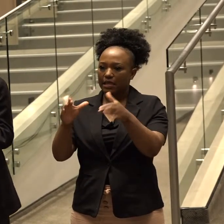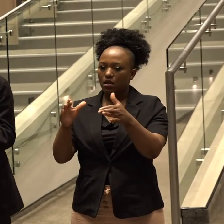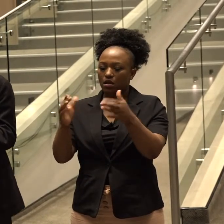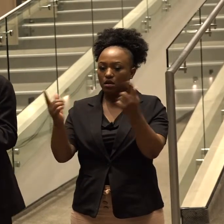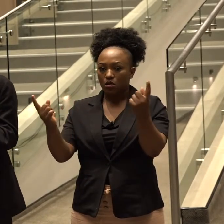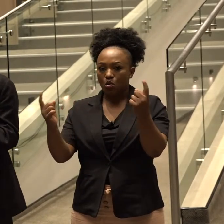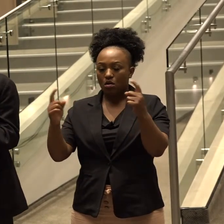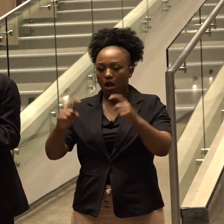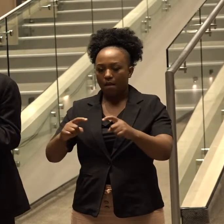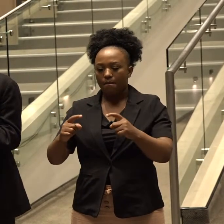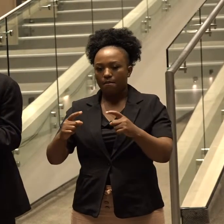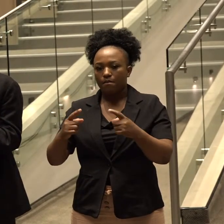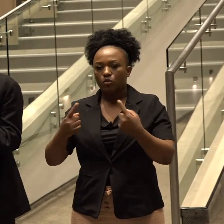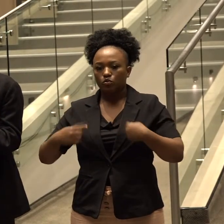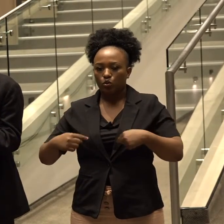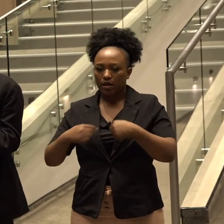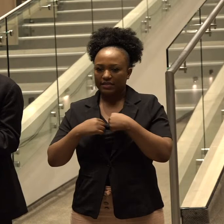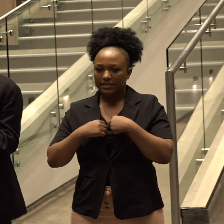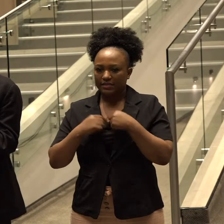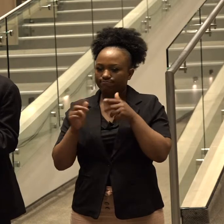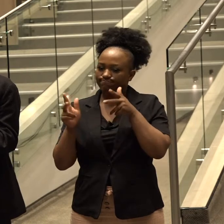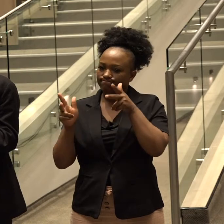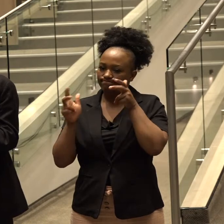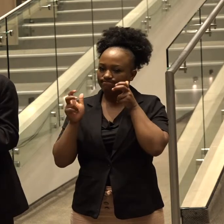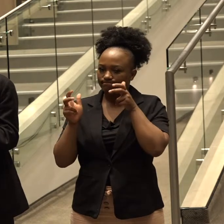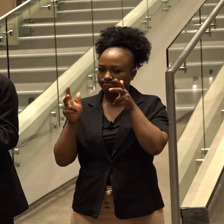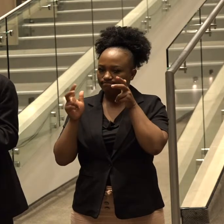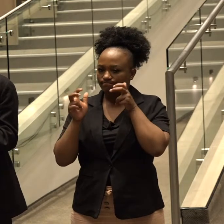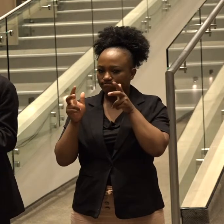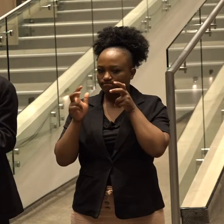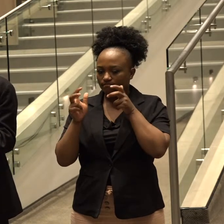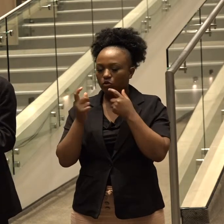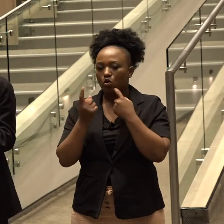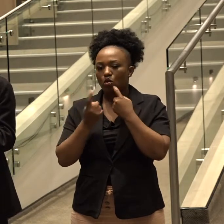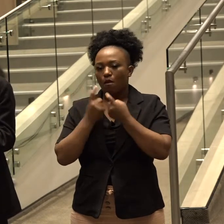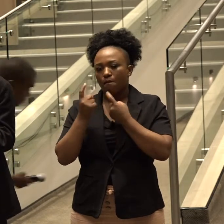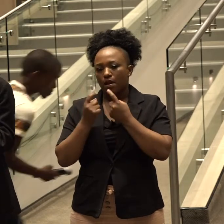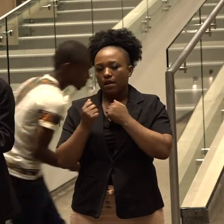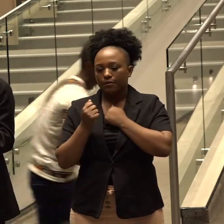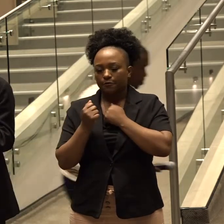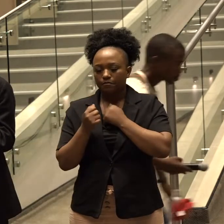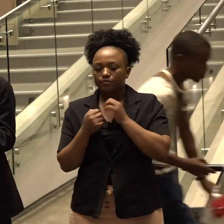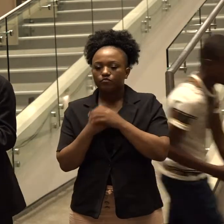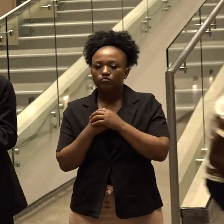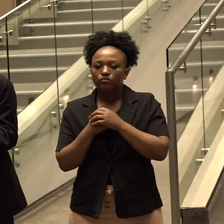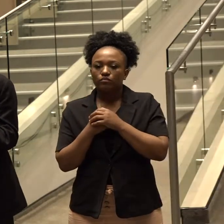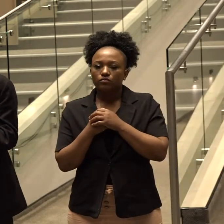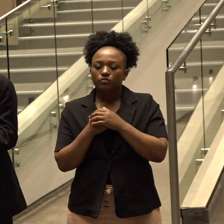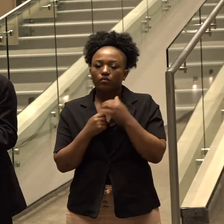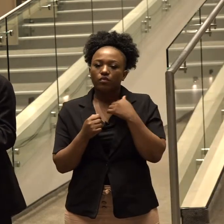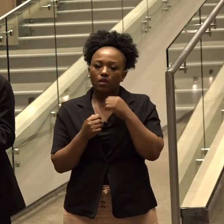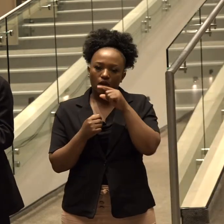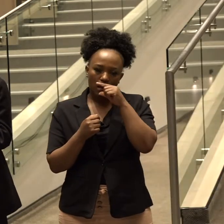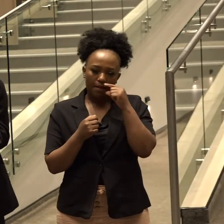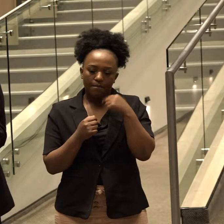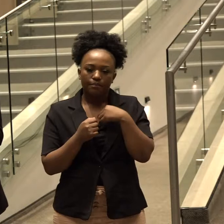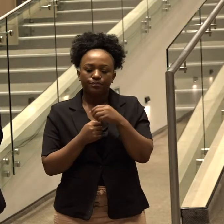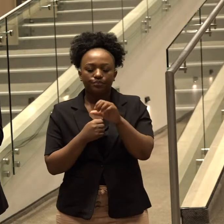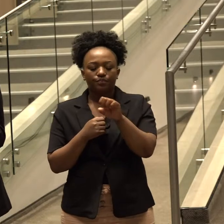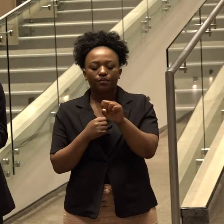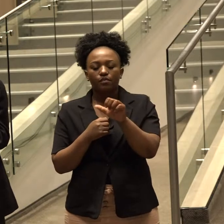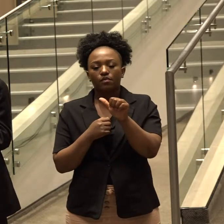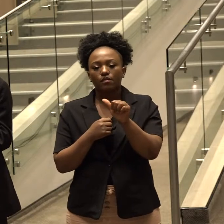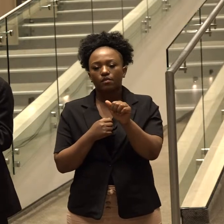us today to listen to our grievances my name is San ramuena